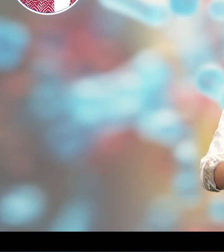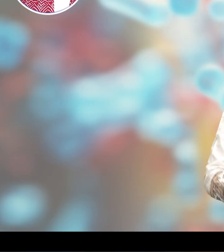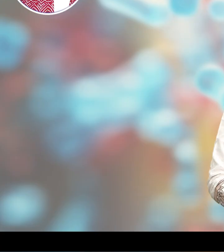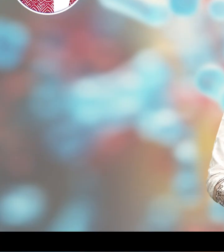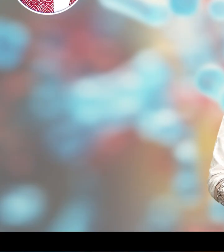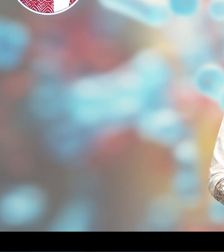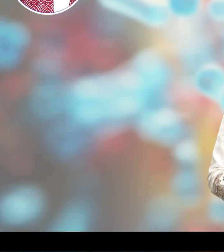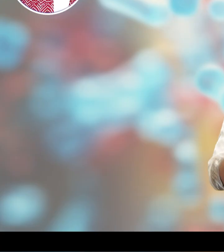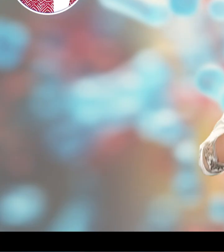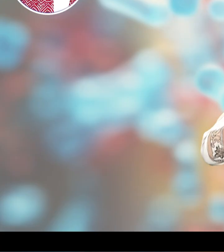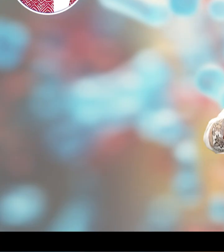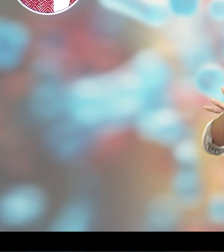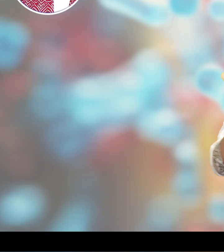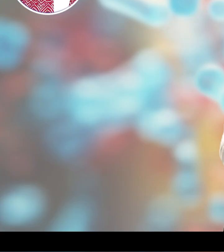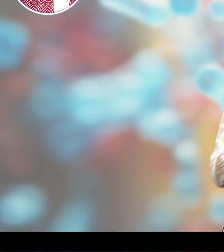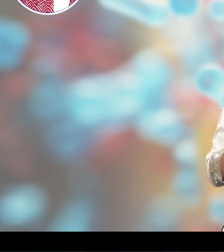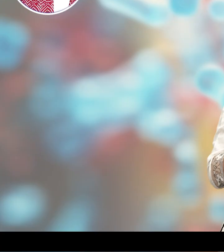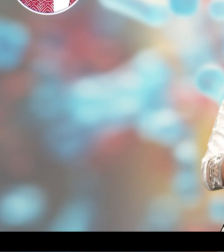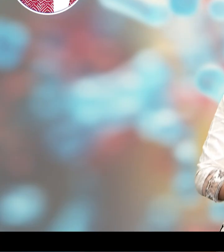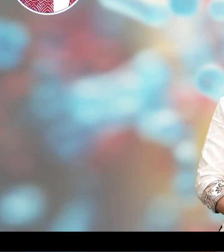that are not spreading?